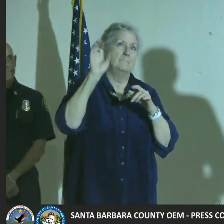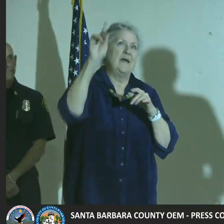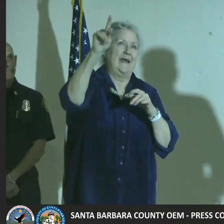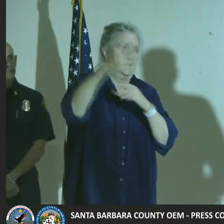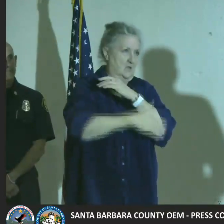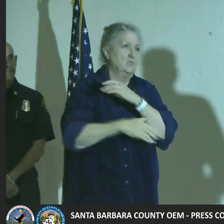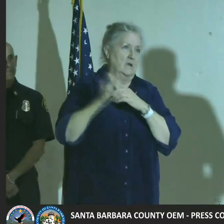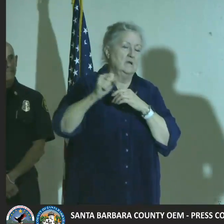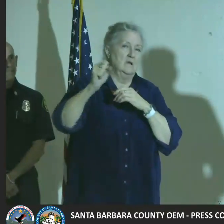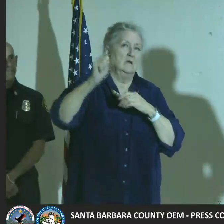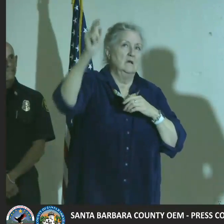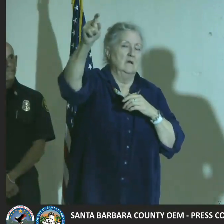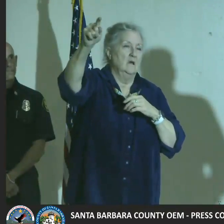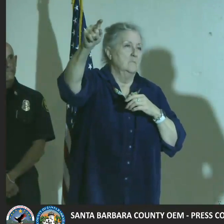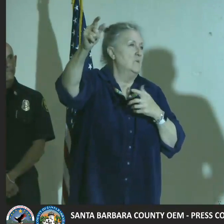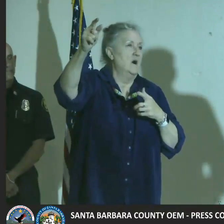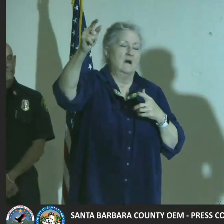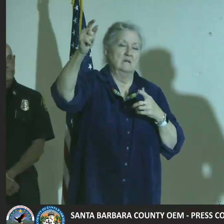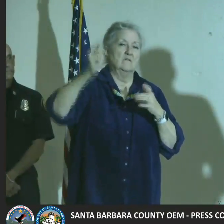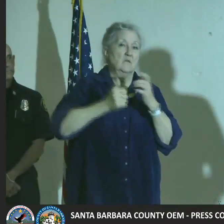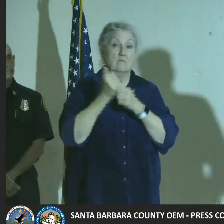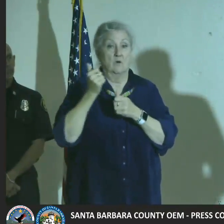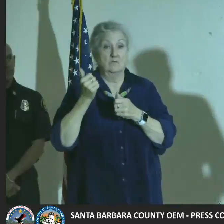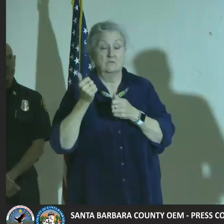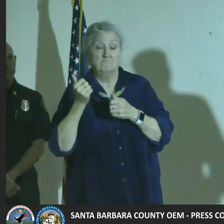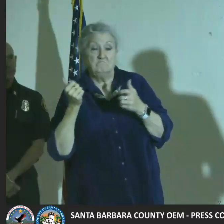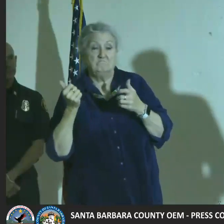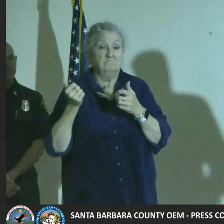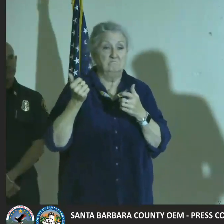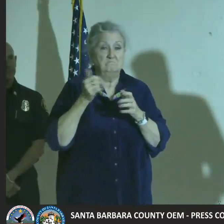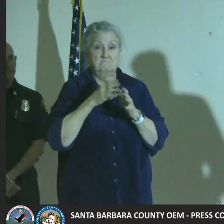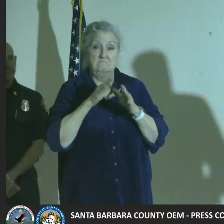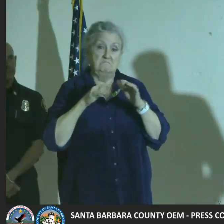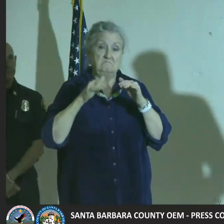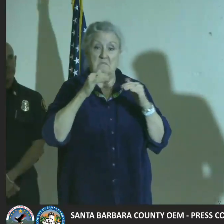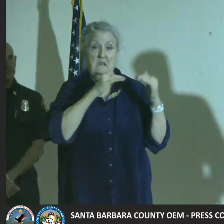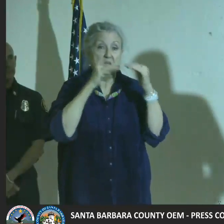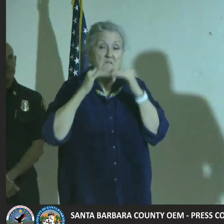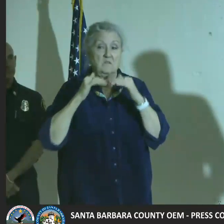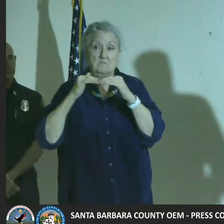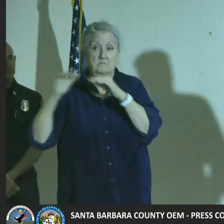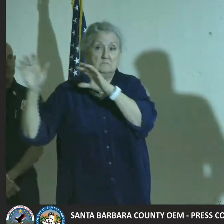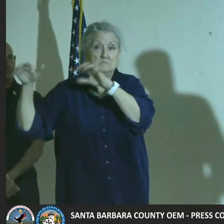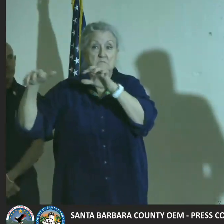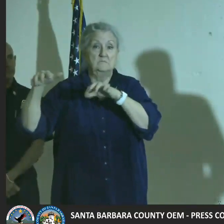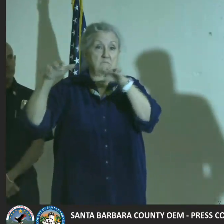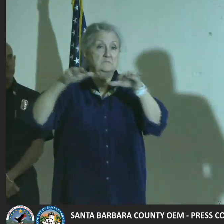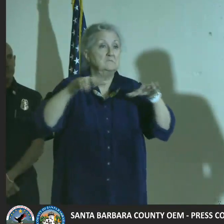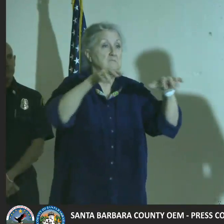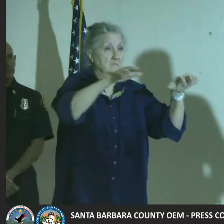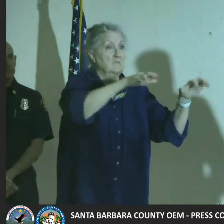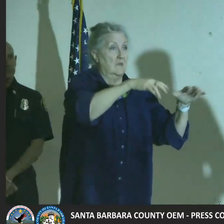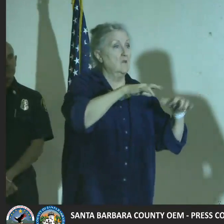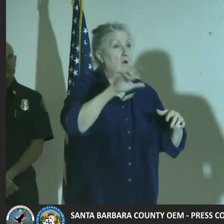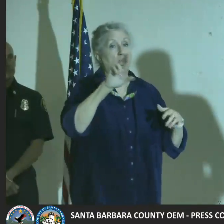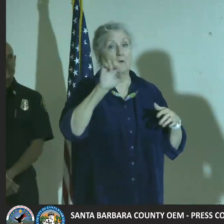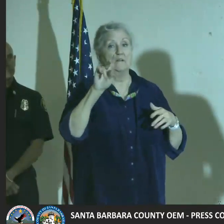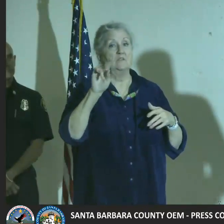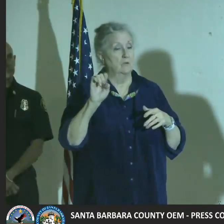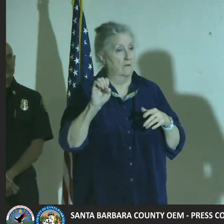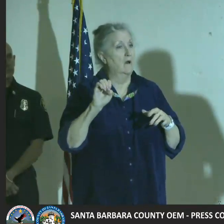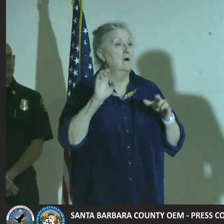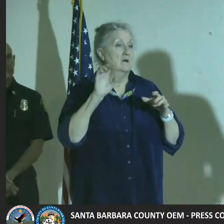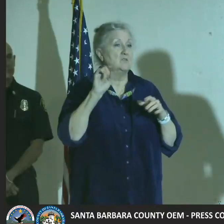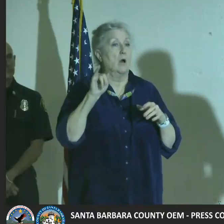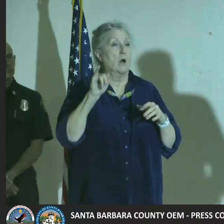backcountry. But for the most part, it's fairly spread fairly evenly across the ridge tops in terms of rainfall